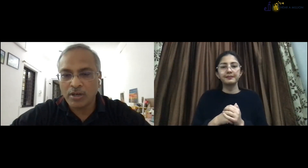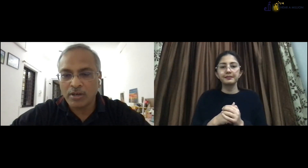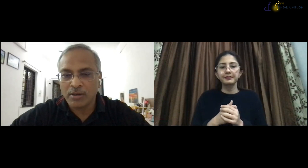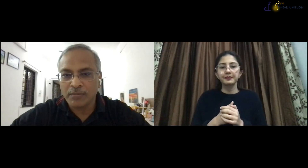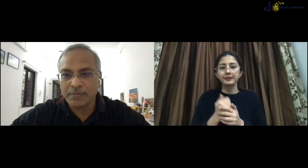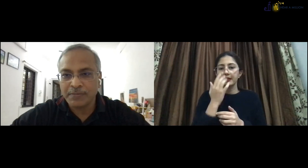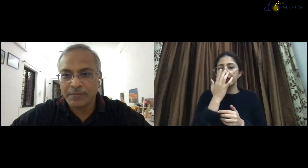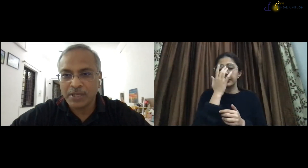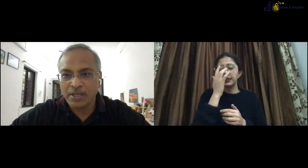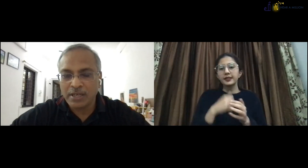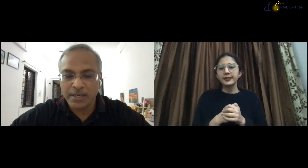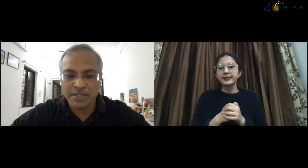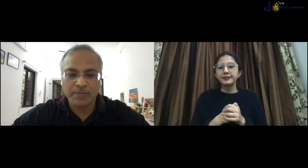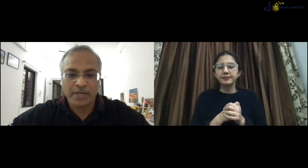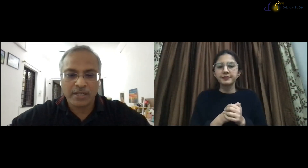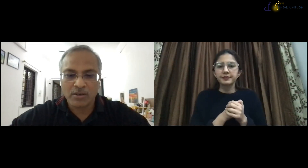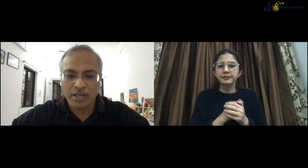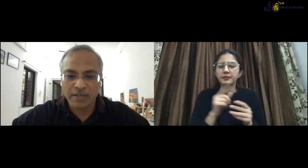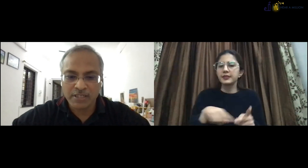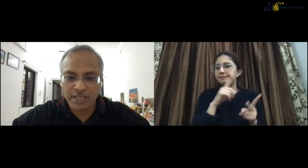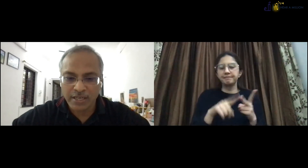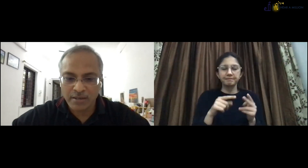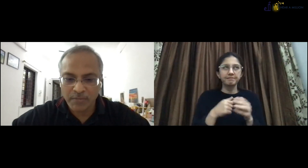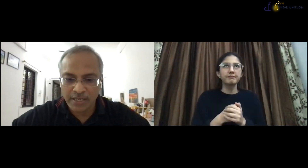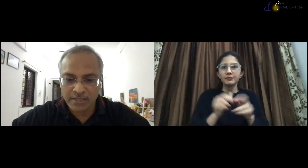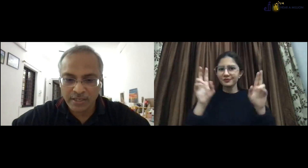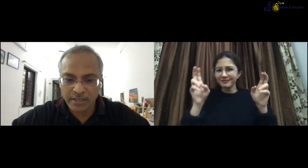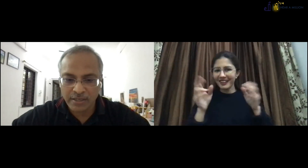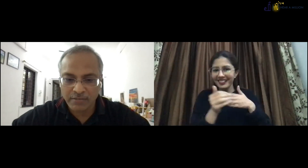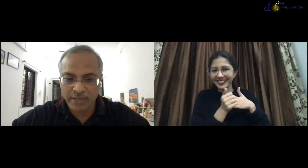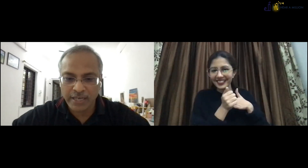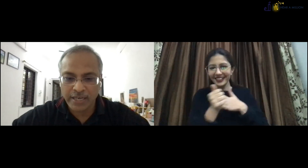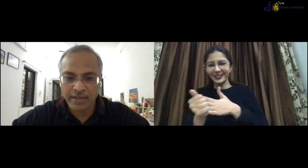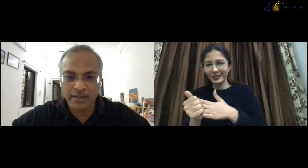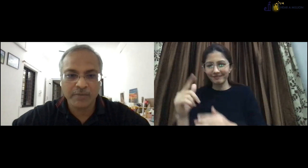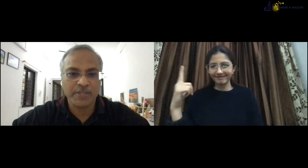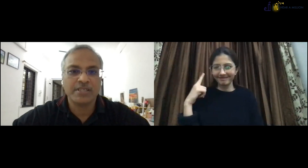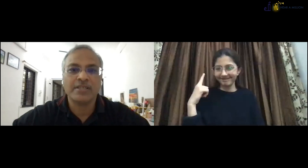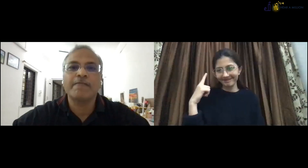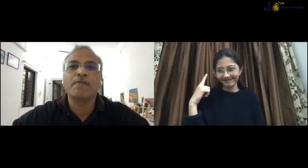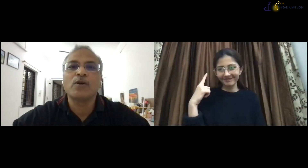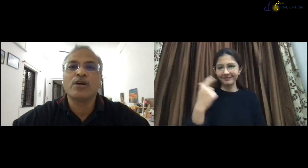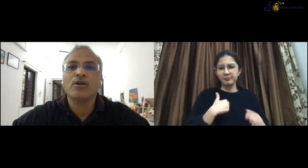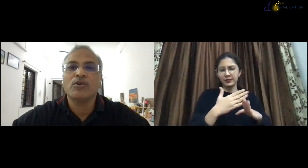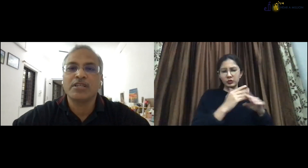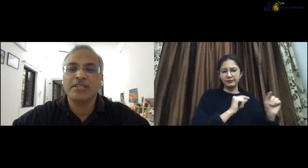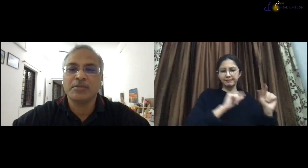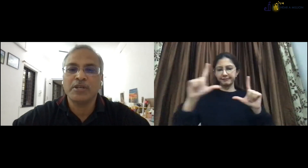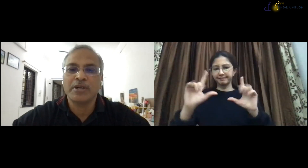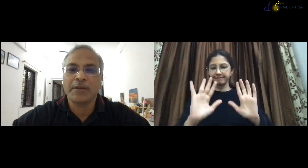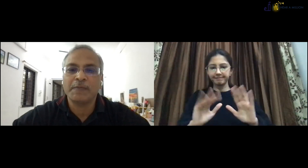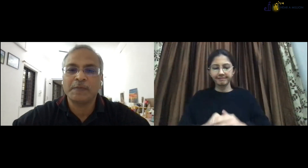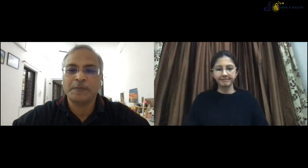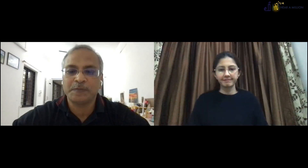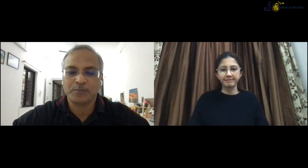Some thought on leadership, and I thought I will share my screen if I can. Let me see. Oh,